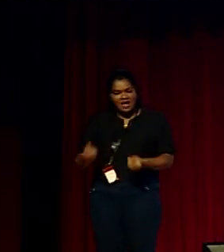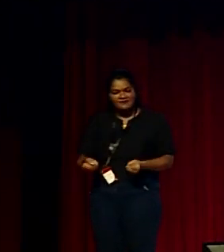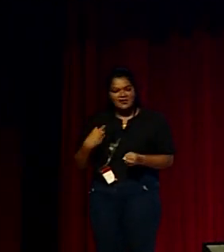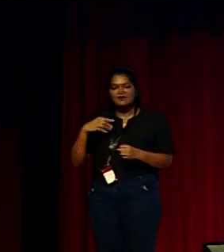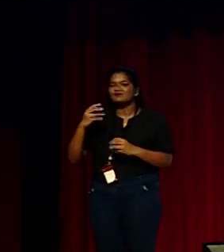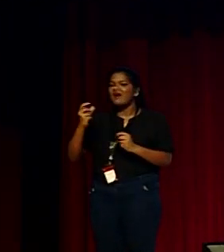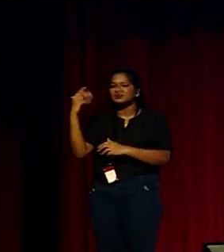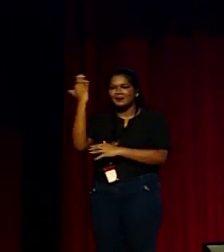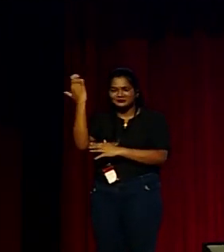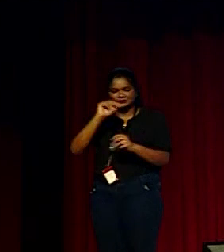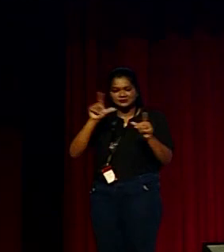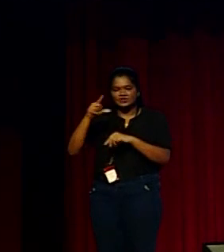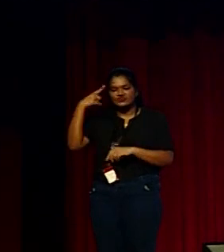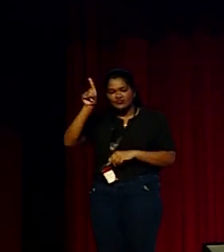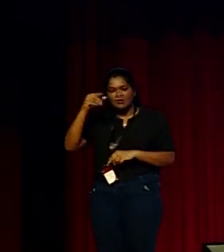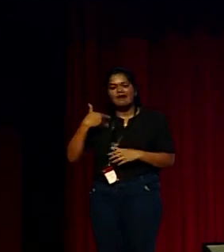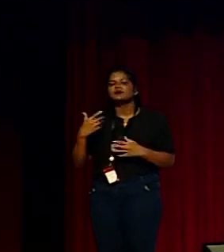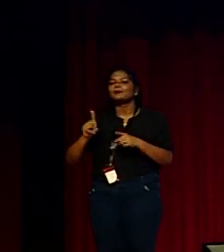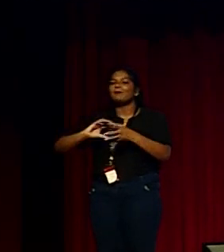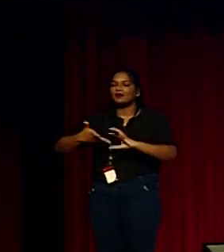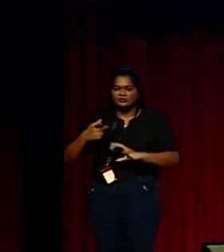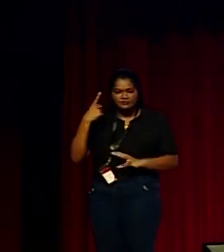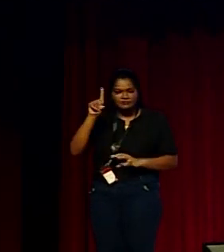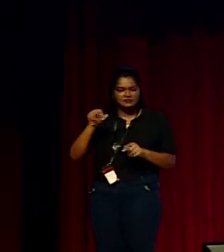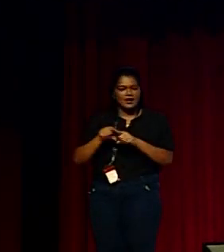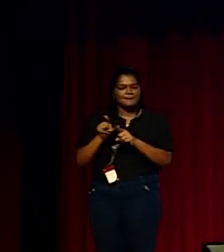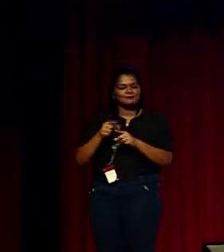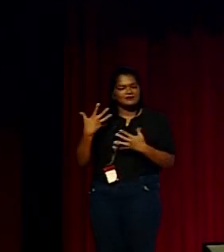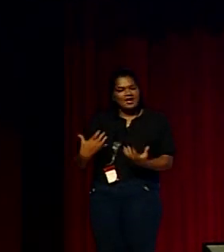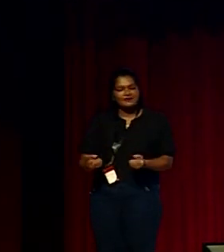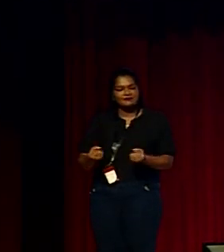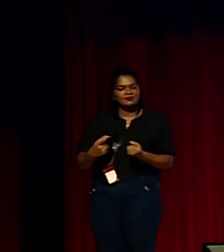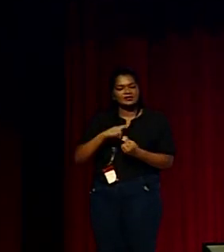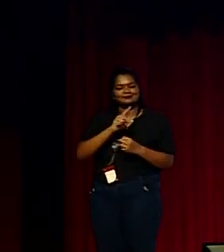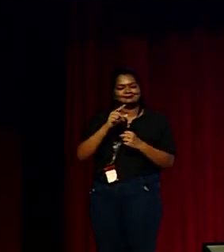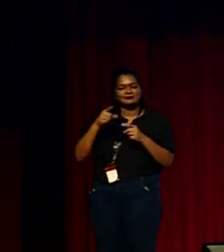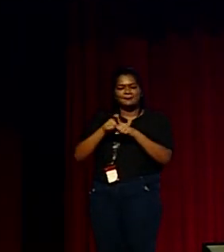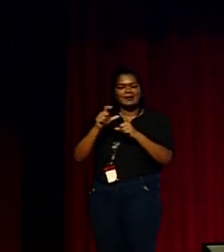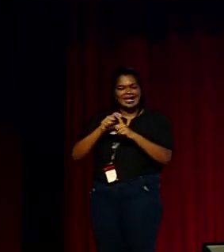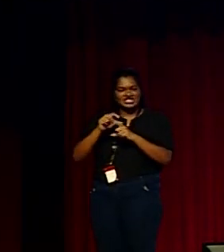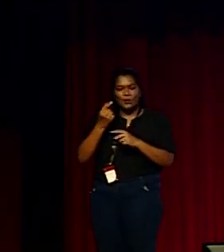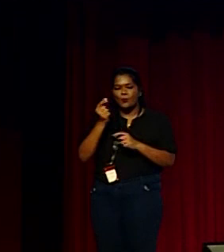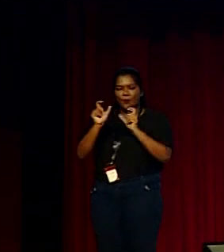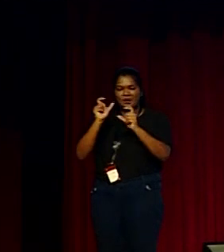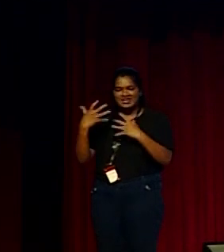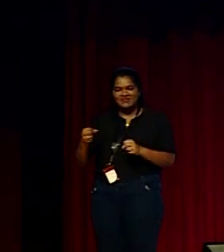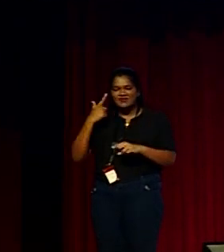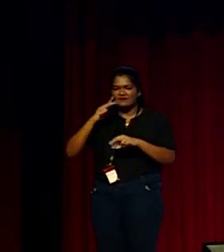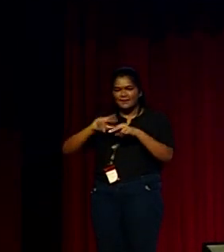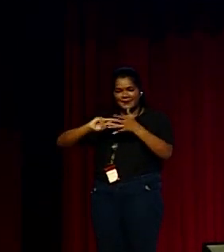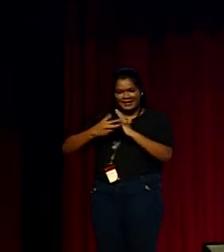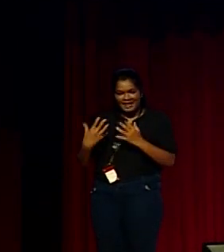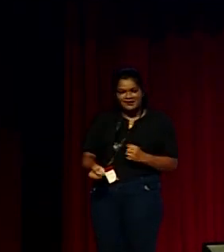representation based classifier. For that, we created overcomplete sparse dictionary from the feature vector